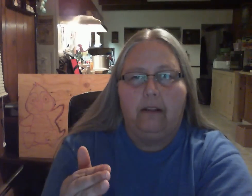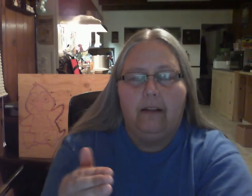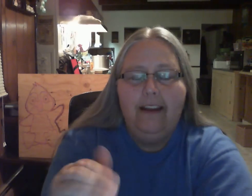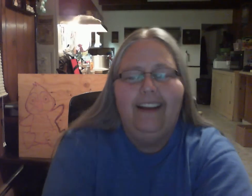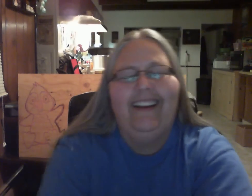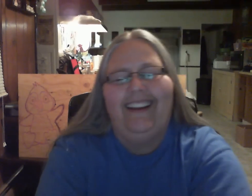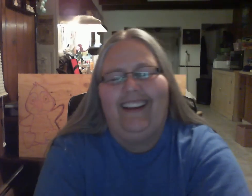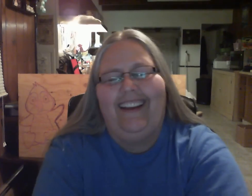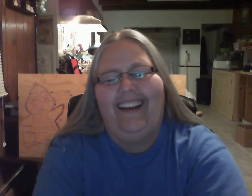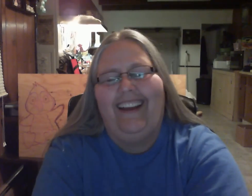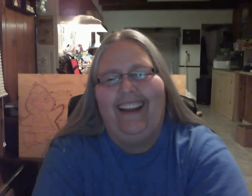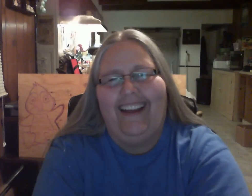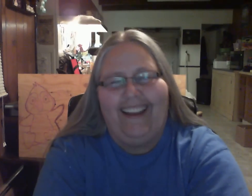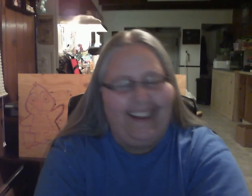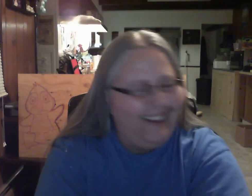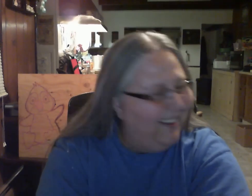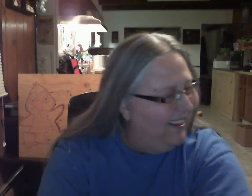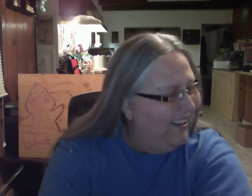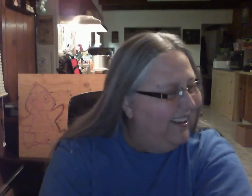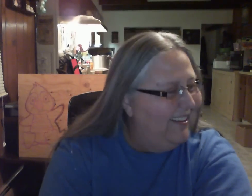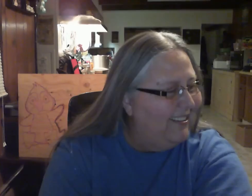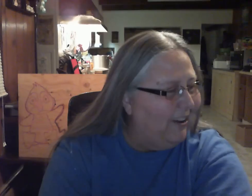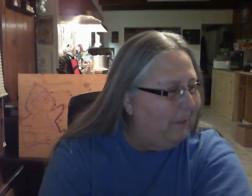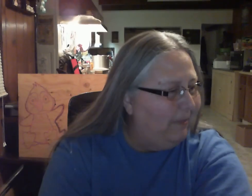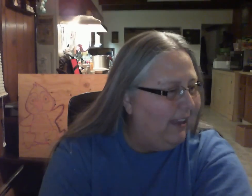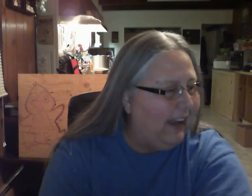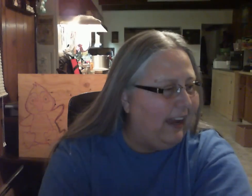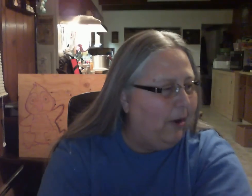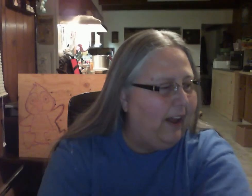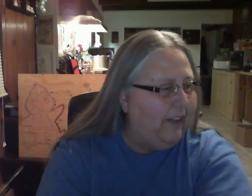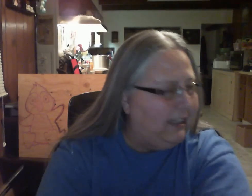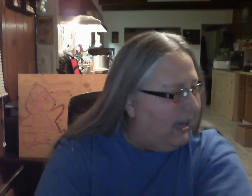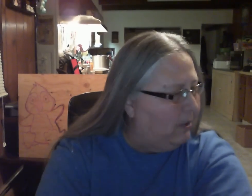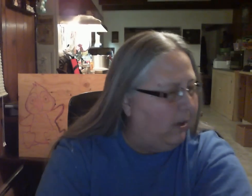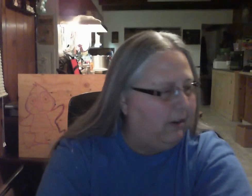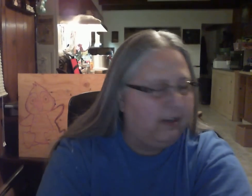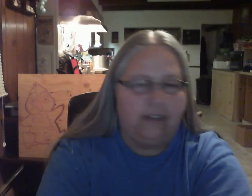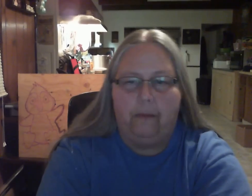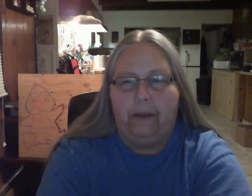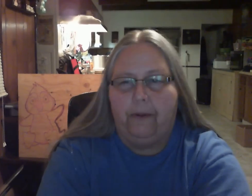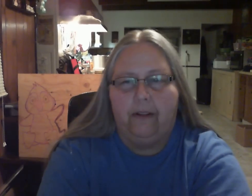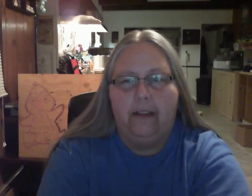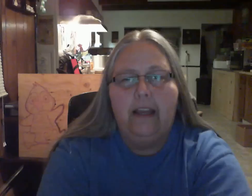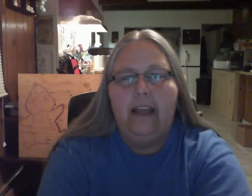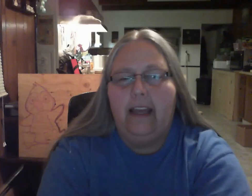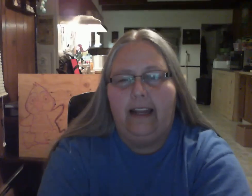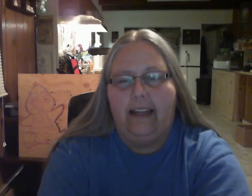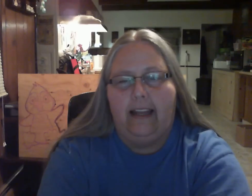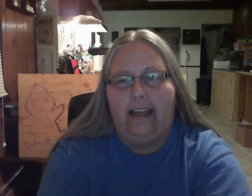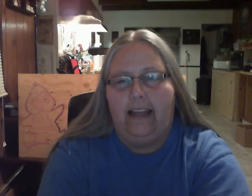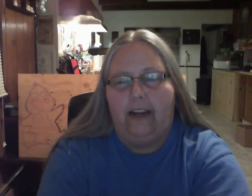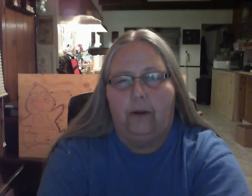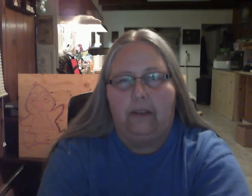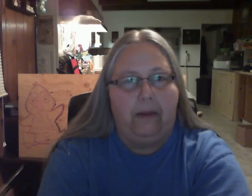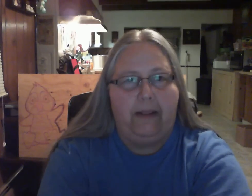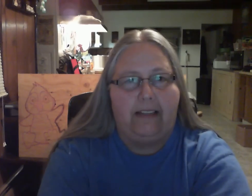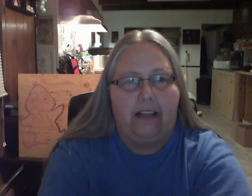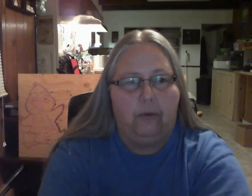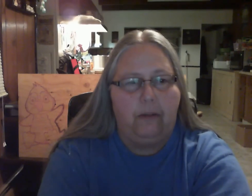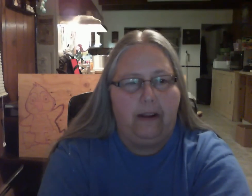so i know how that sounds weird to some people and and and i know so maybe it sounds weird to me